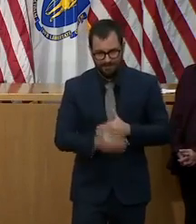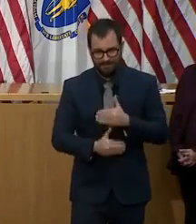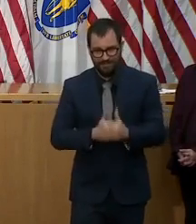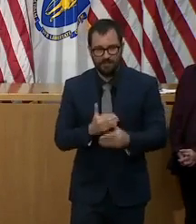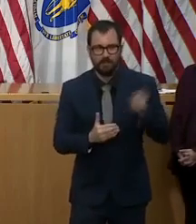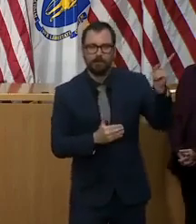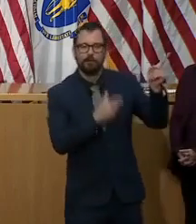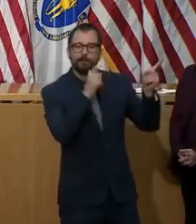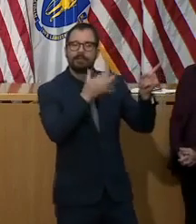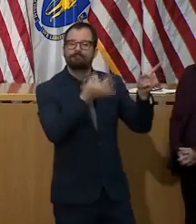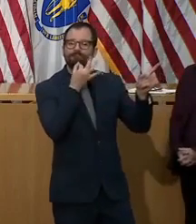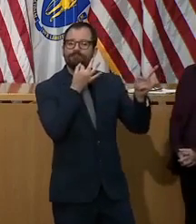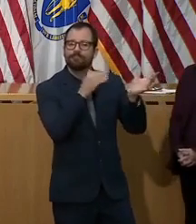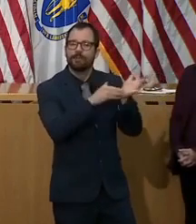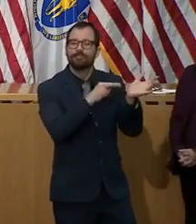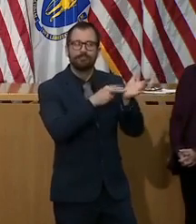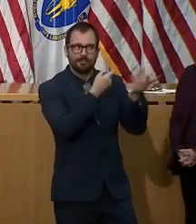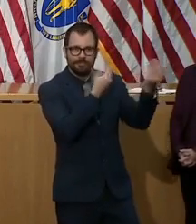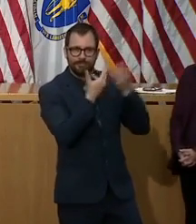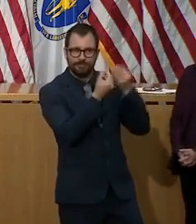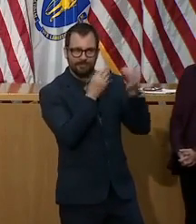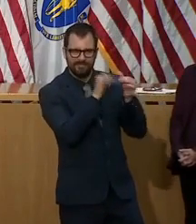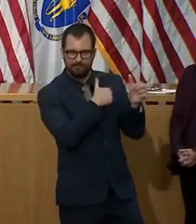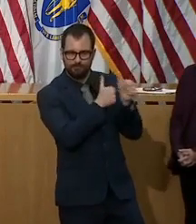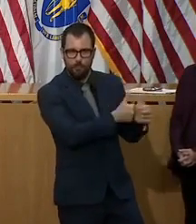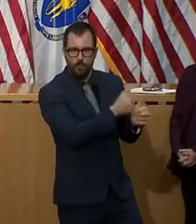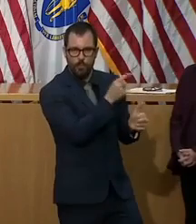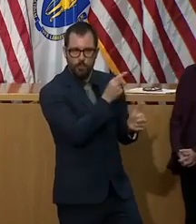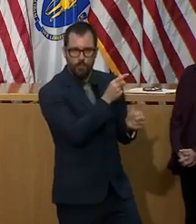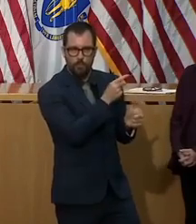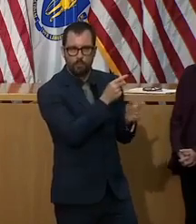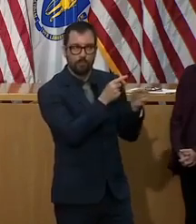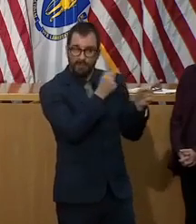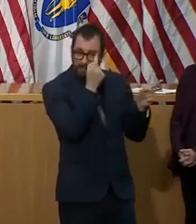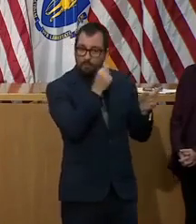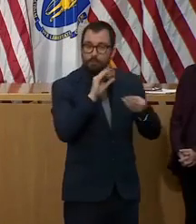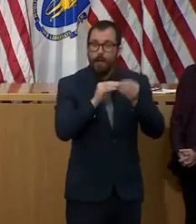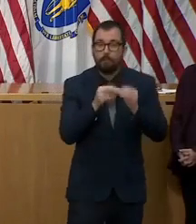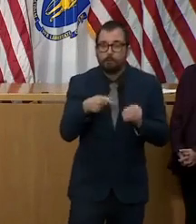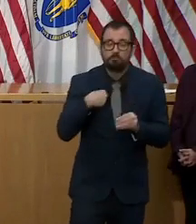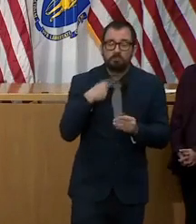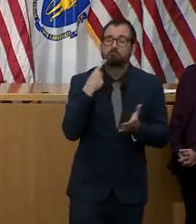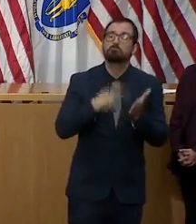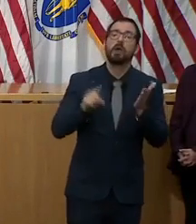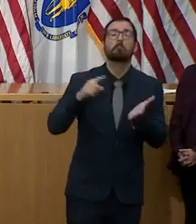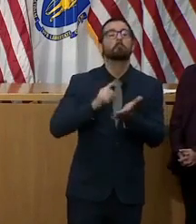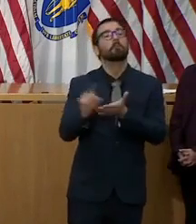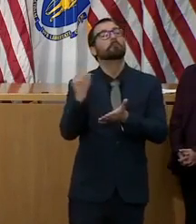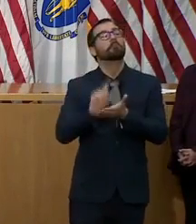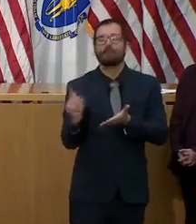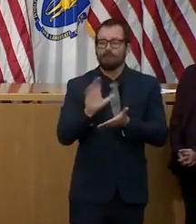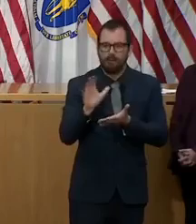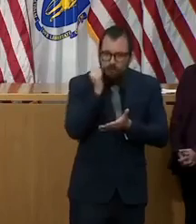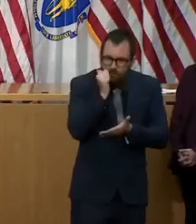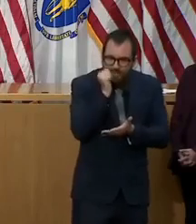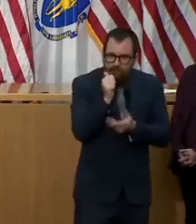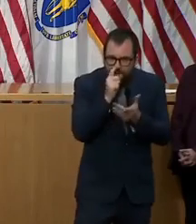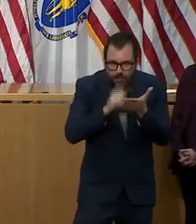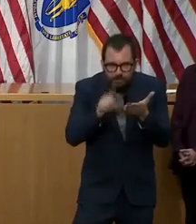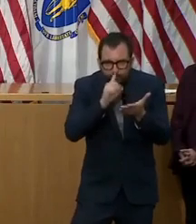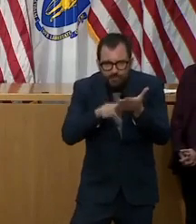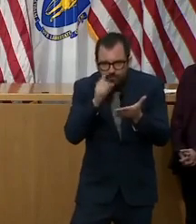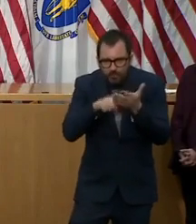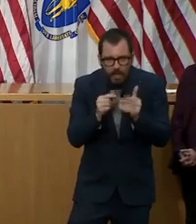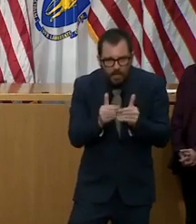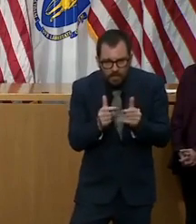inform us what a safe reopening looks like here in our Commonwealth of Massachusetts.